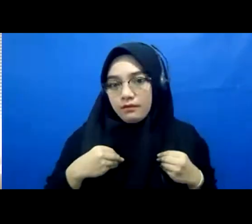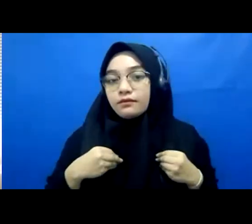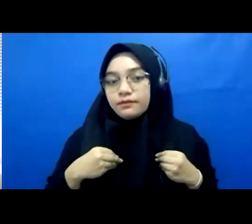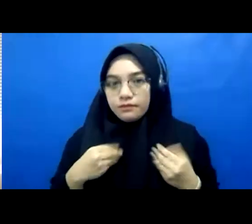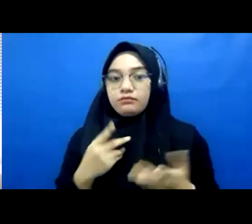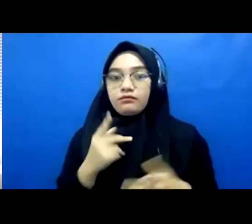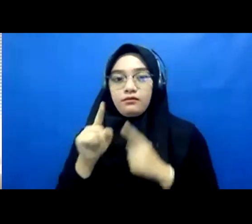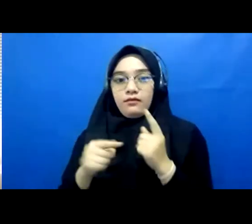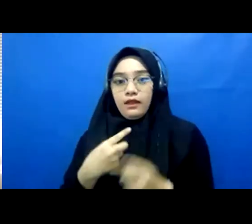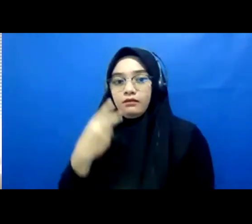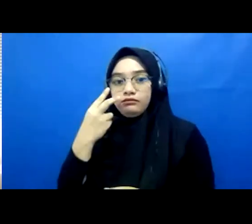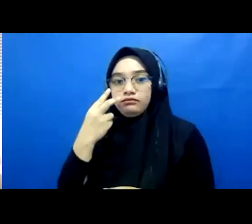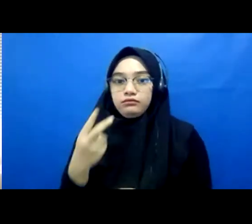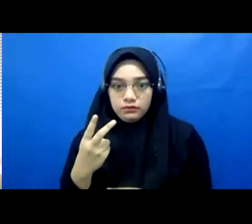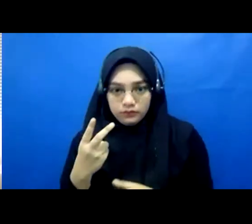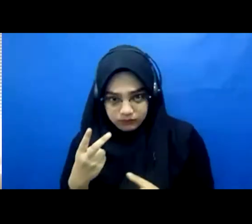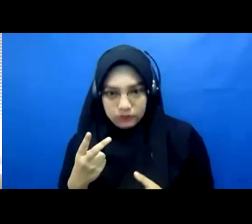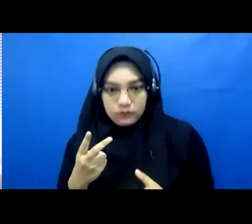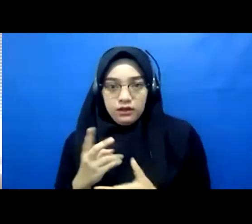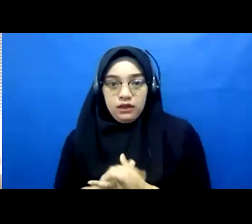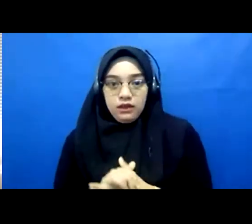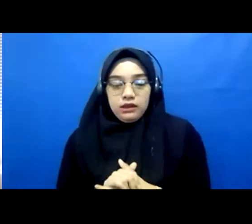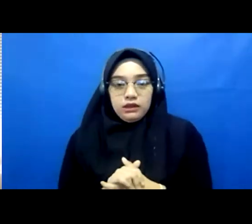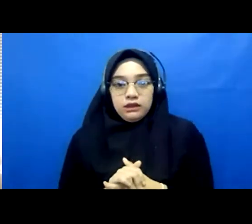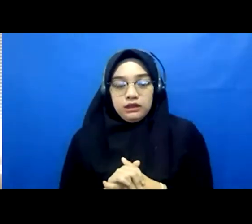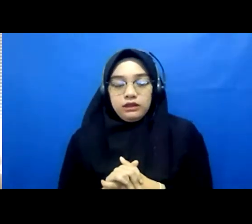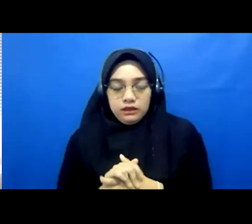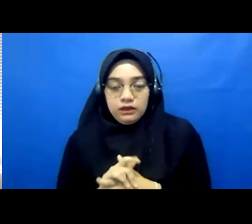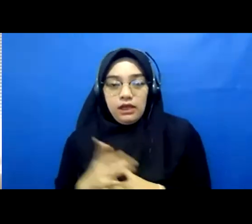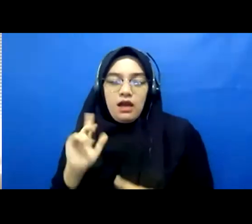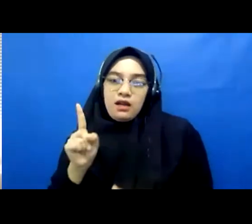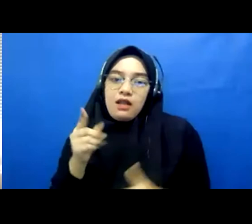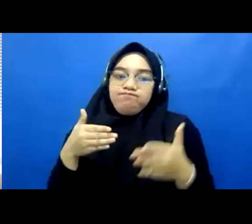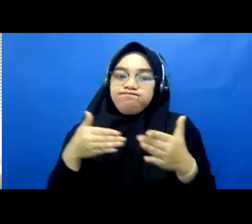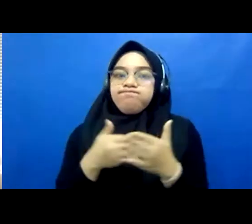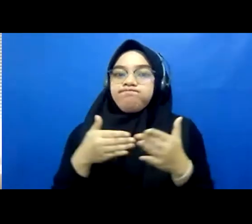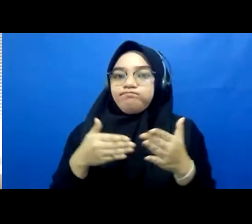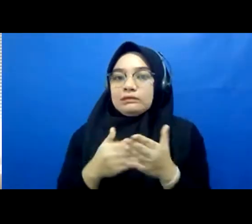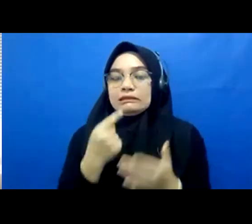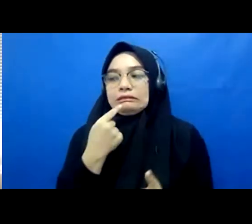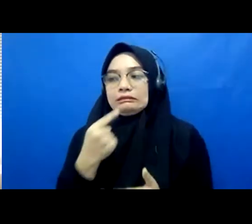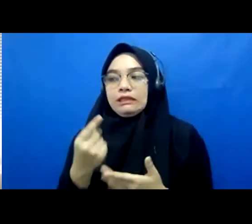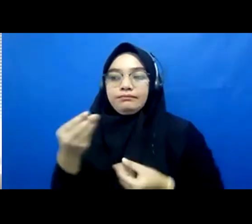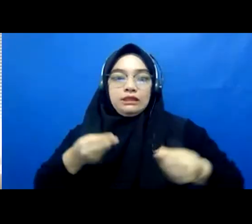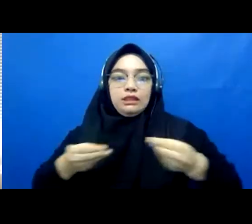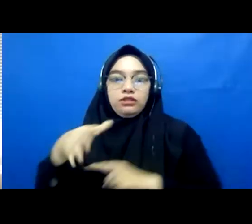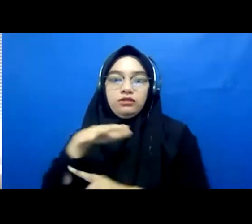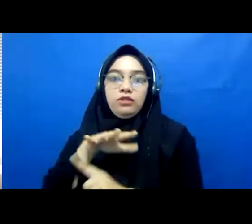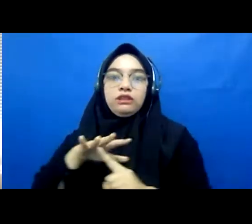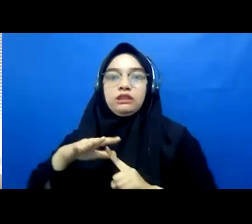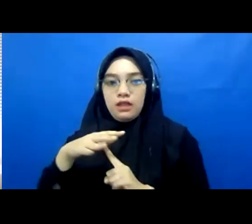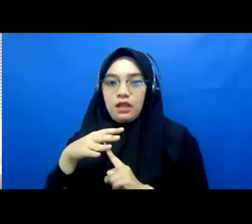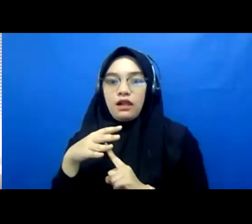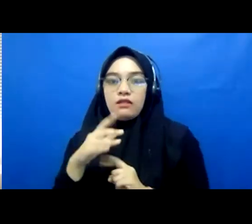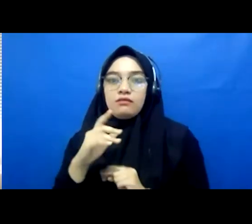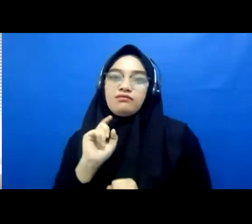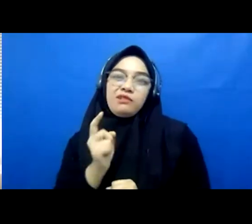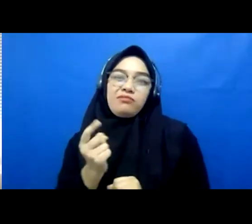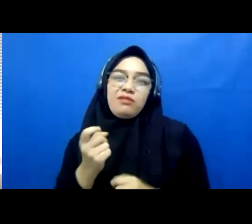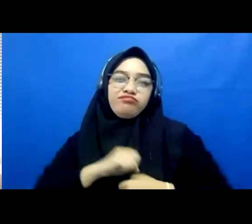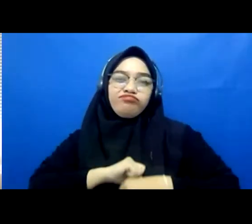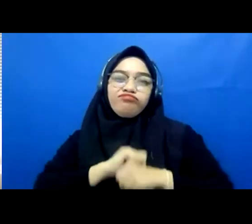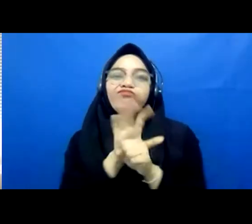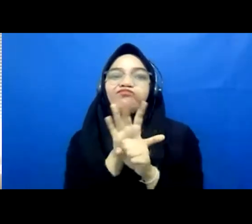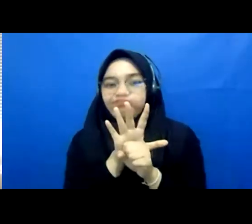EPIC Art itself, we have a challenging in terms of social business, but pandemic happened, because we,